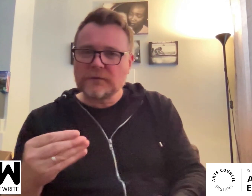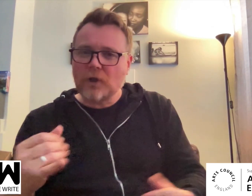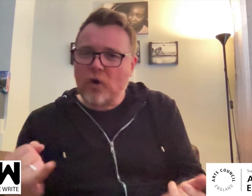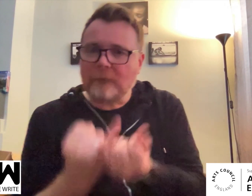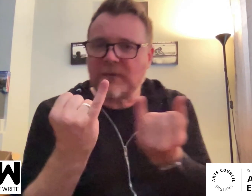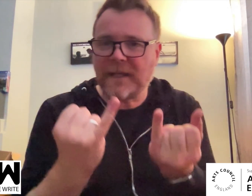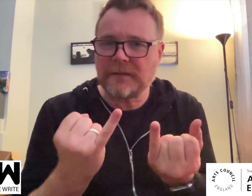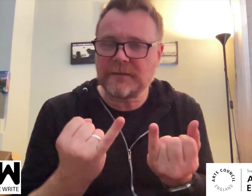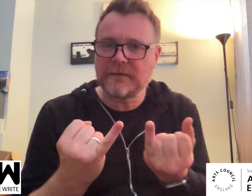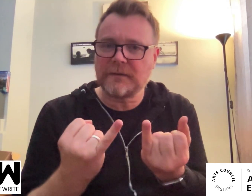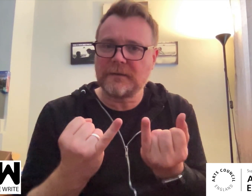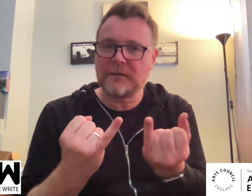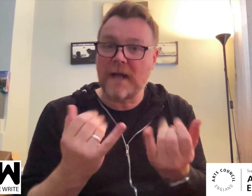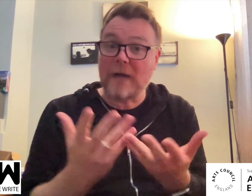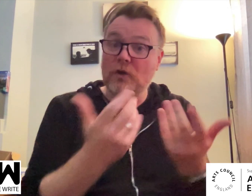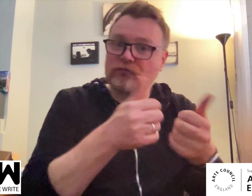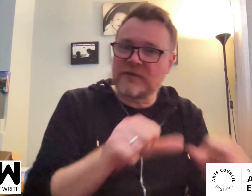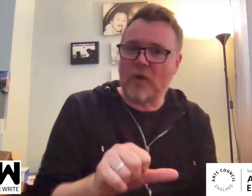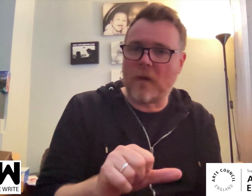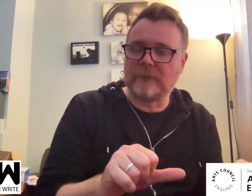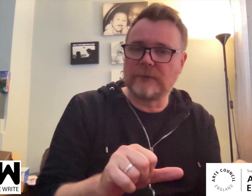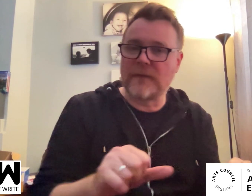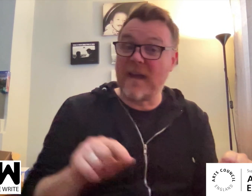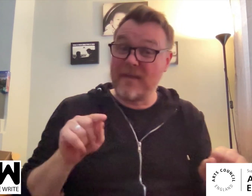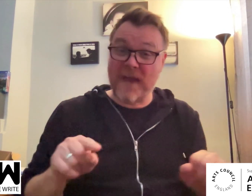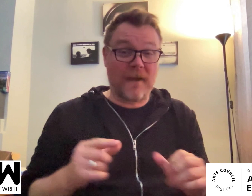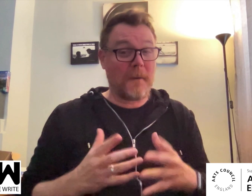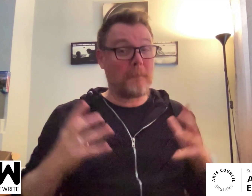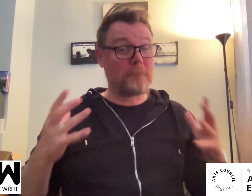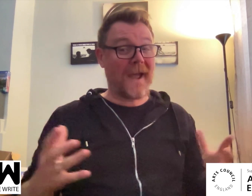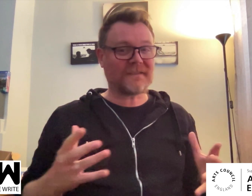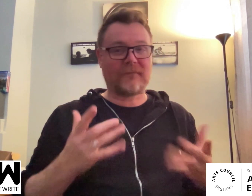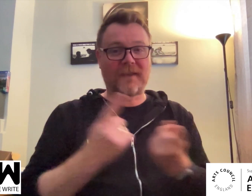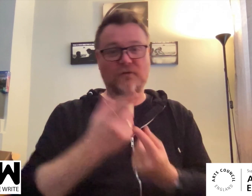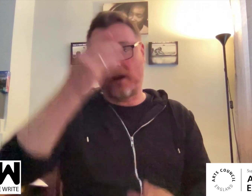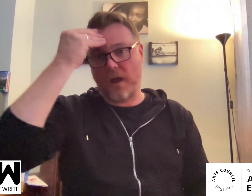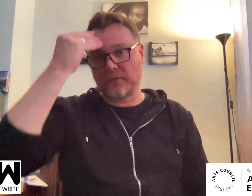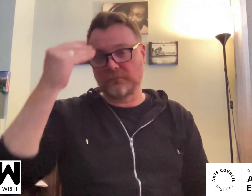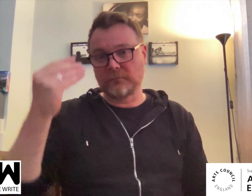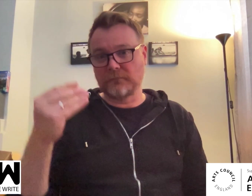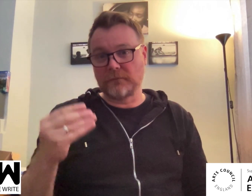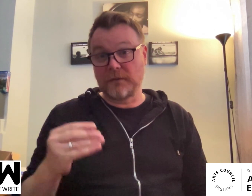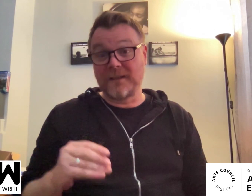character changes, you've learnt about conflict, how to resolve the film. That is a massive piece of learning.